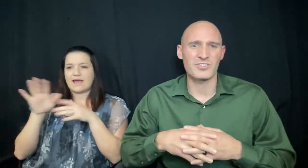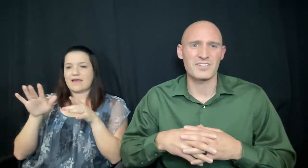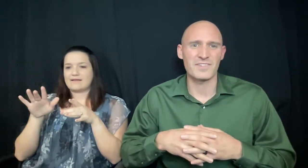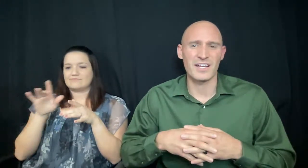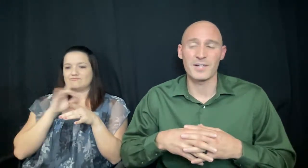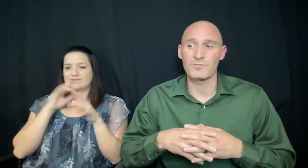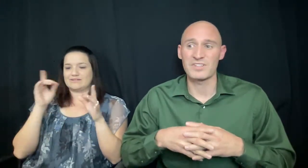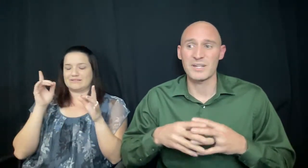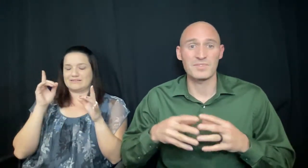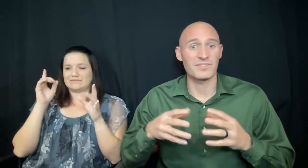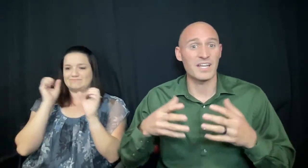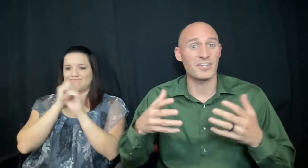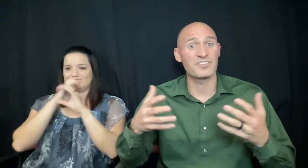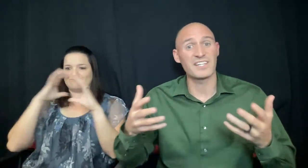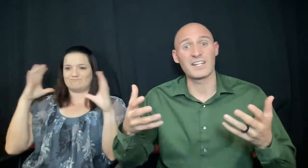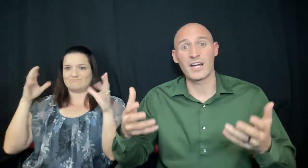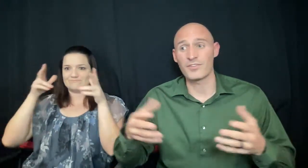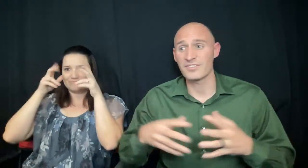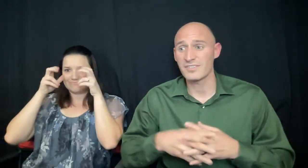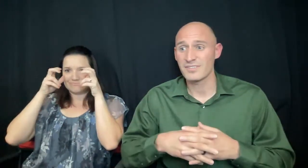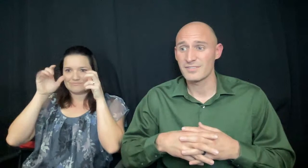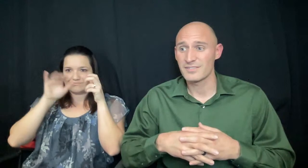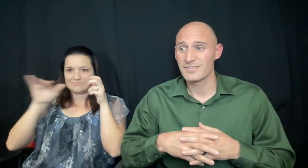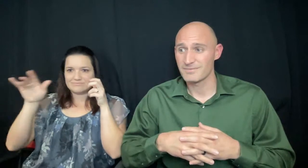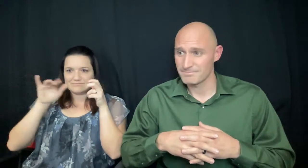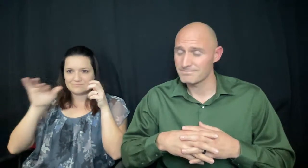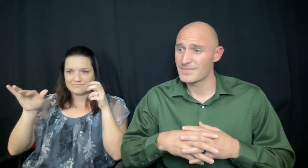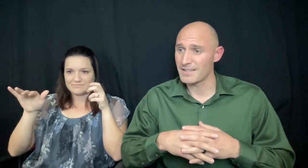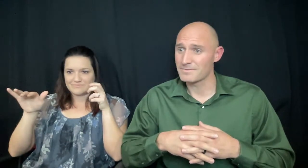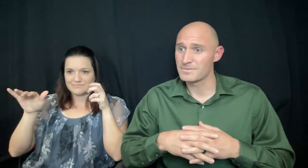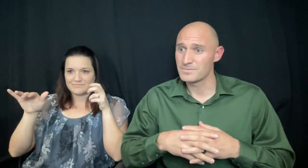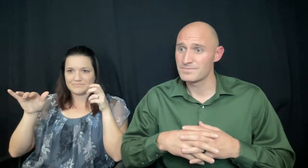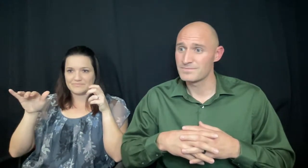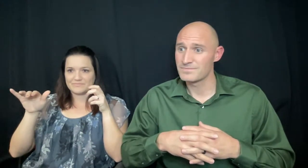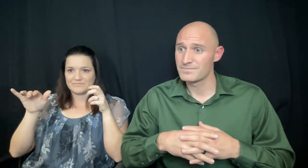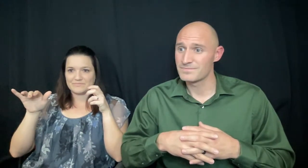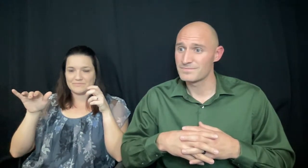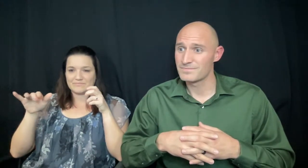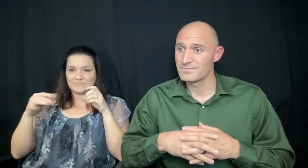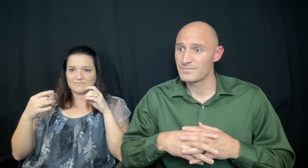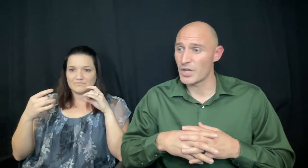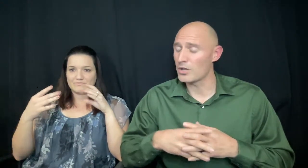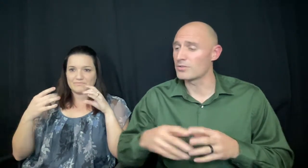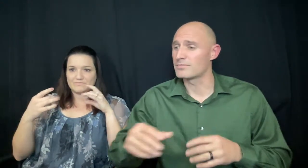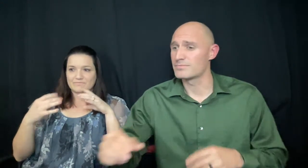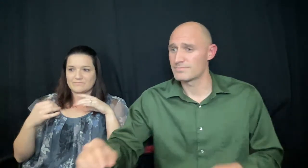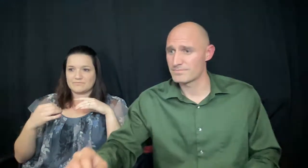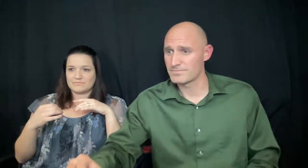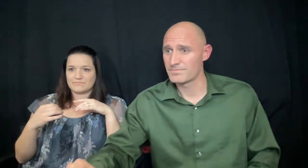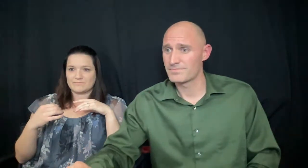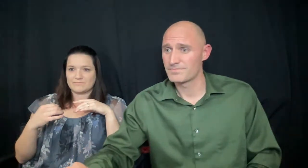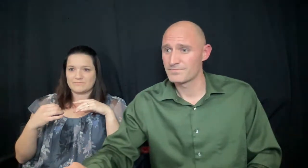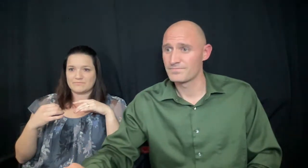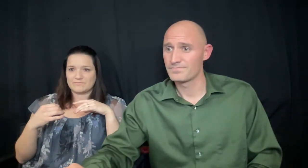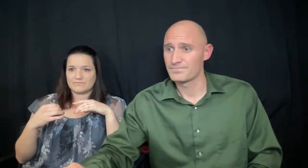as receptively understanding others. Sorry to interrupt. You got feedback. Oh. You're talking